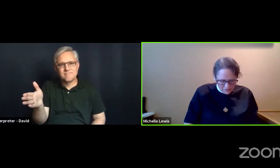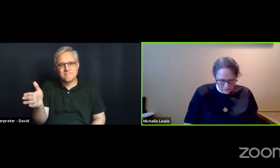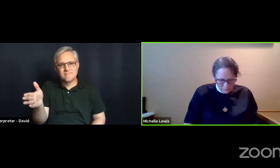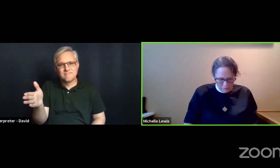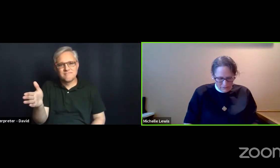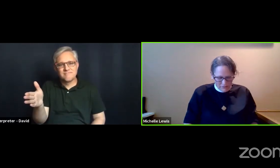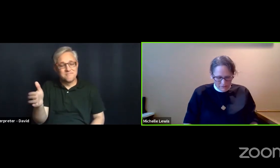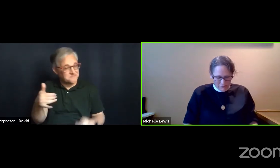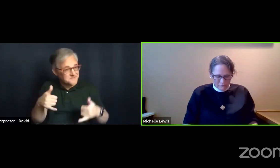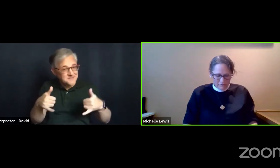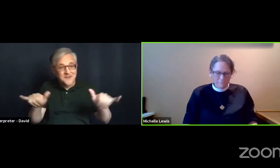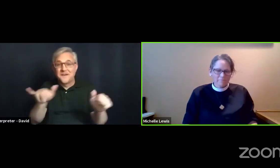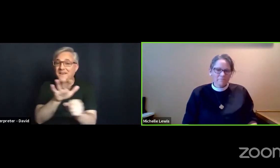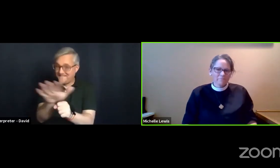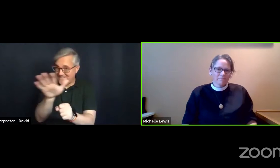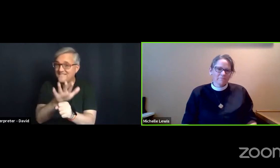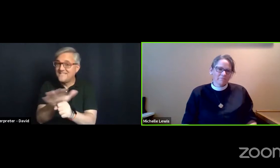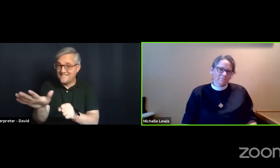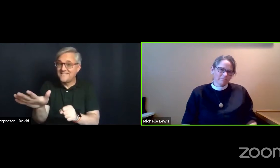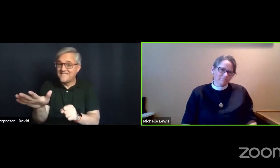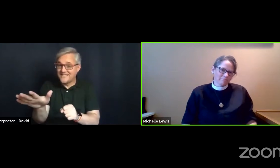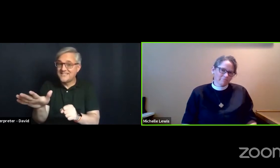There still will be enough.